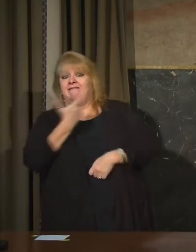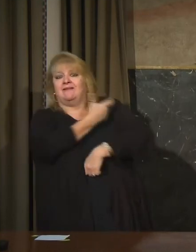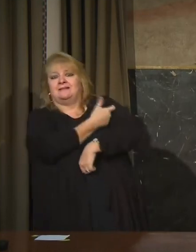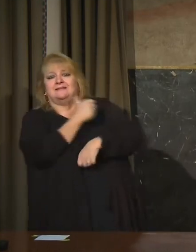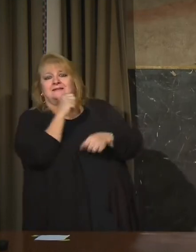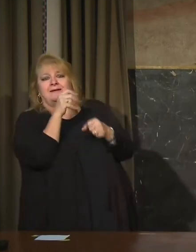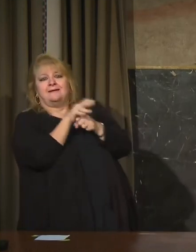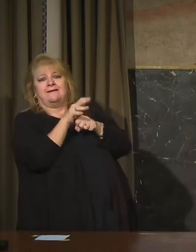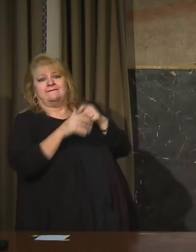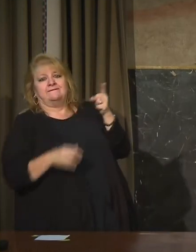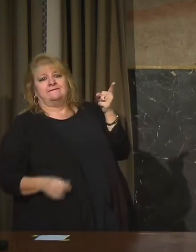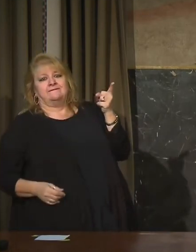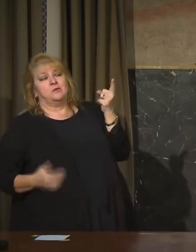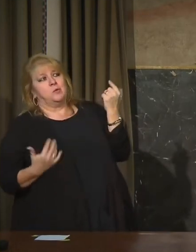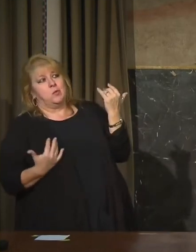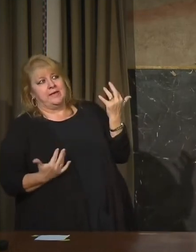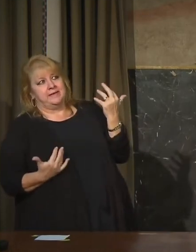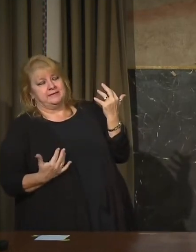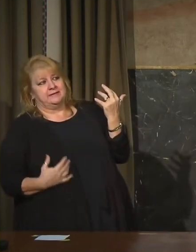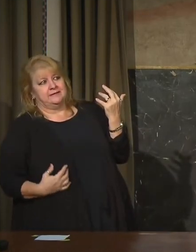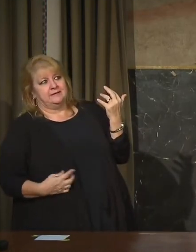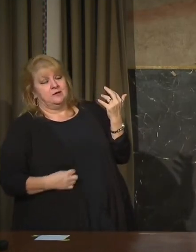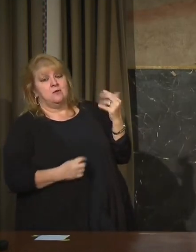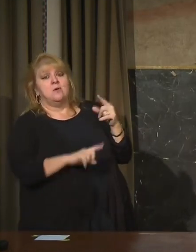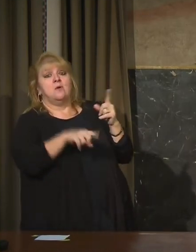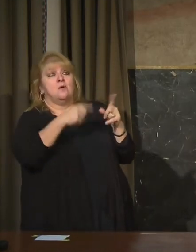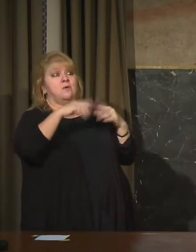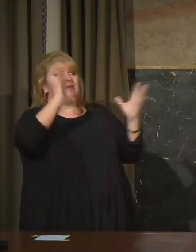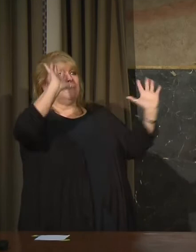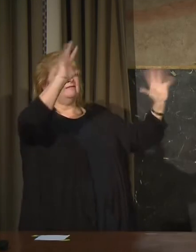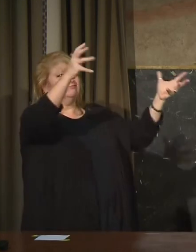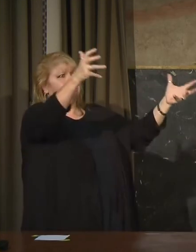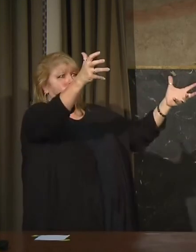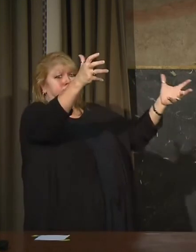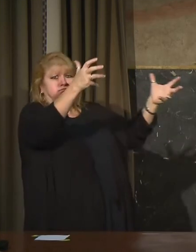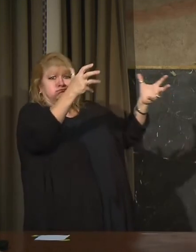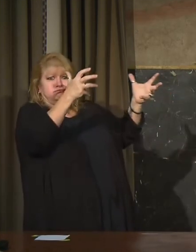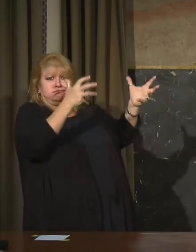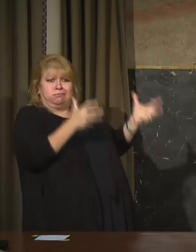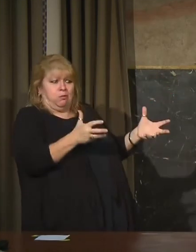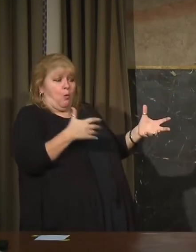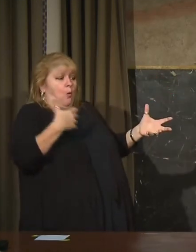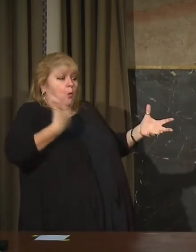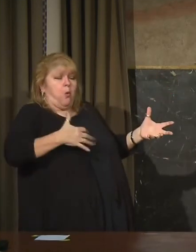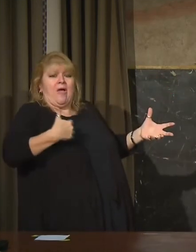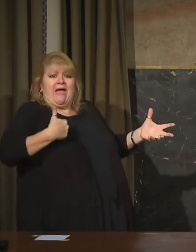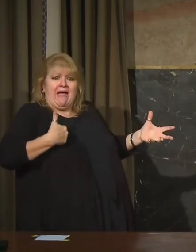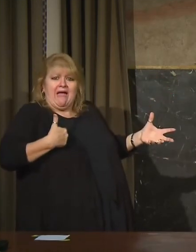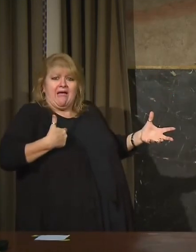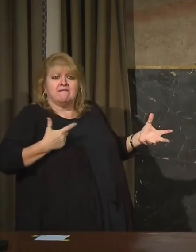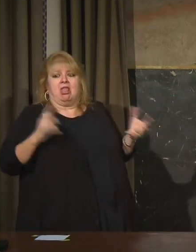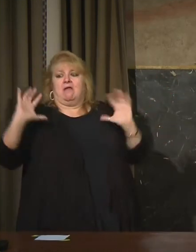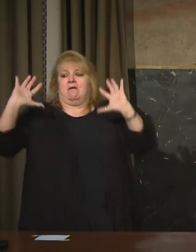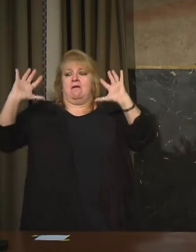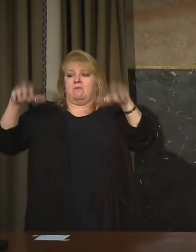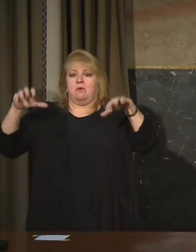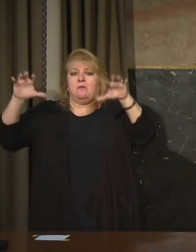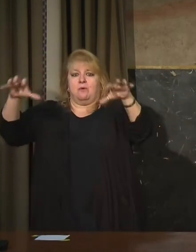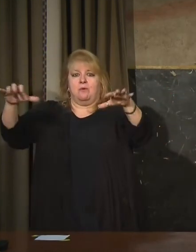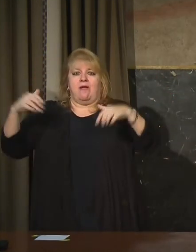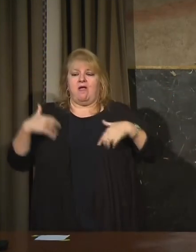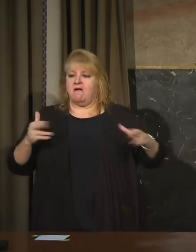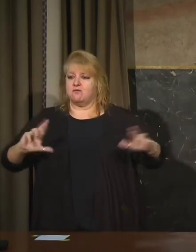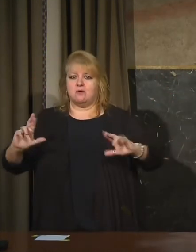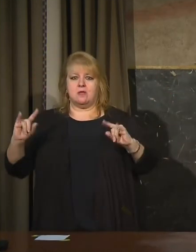But when it is here, we will be making those announcements, and we will be doing mass vaccination of events where we're targeting